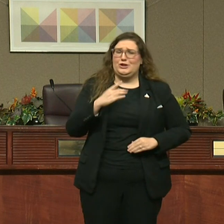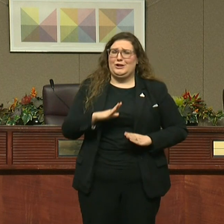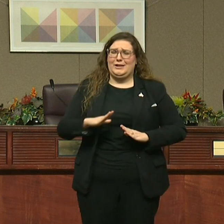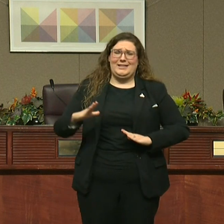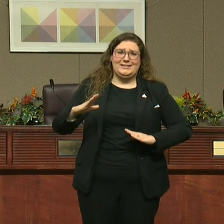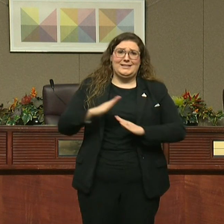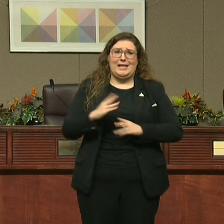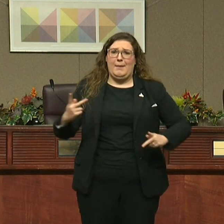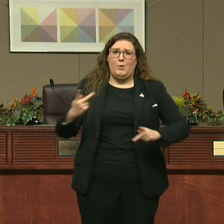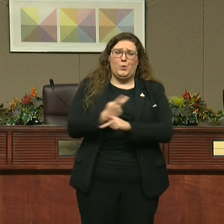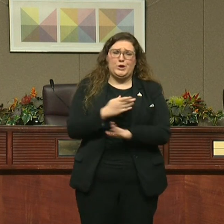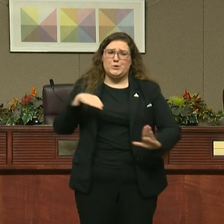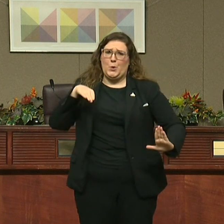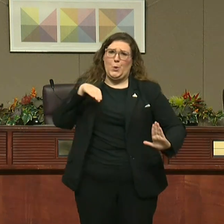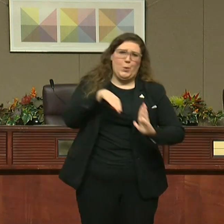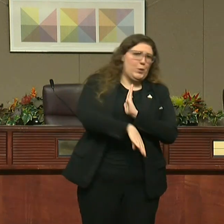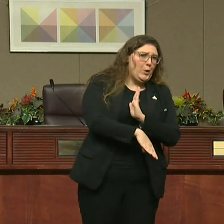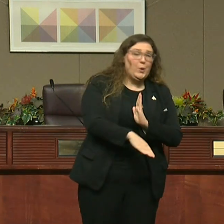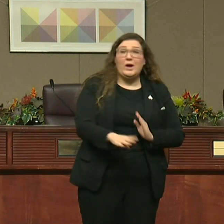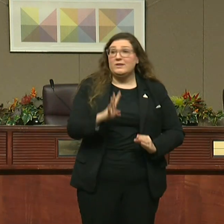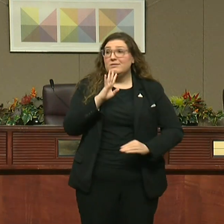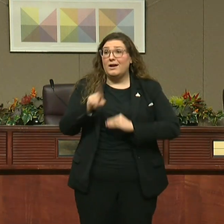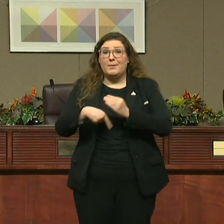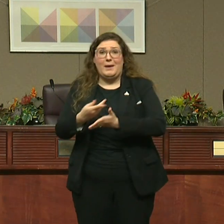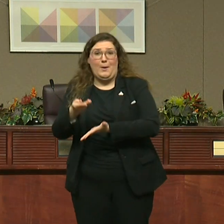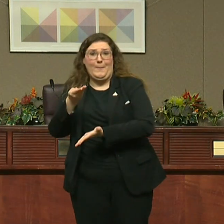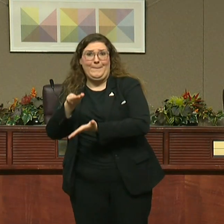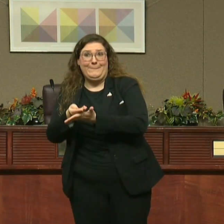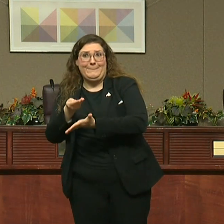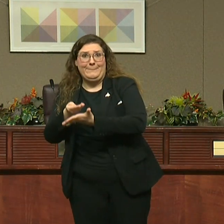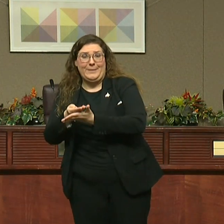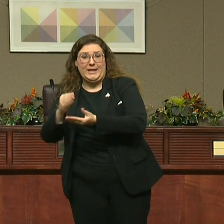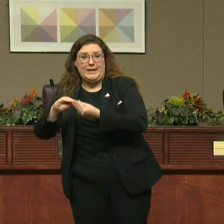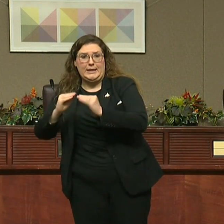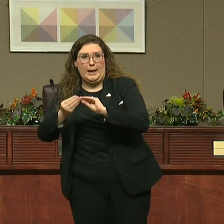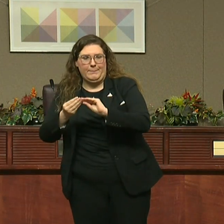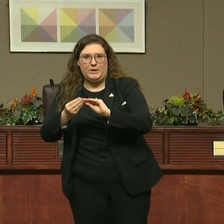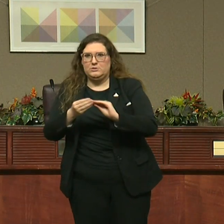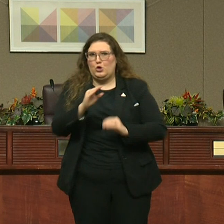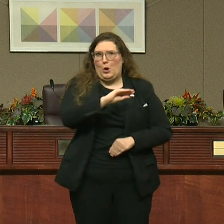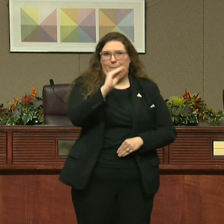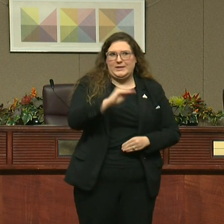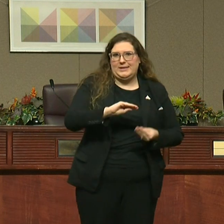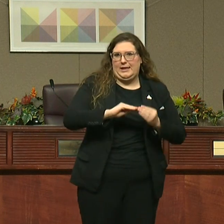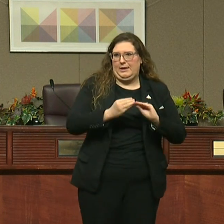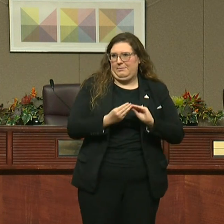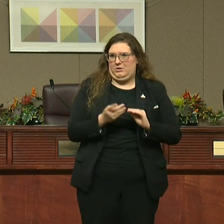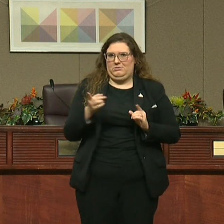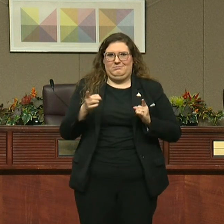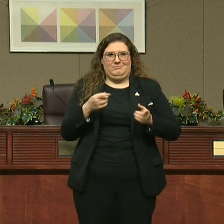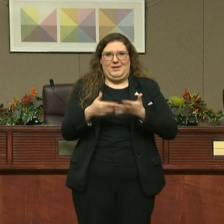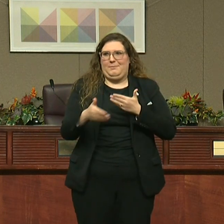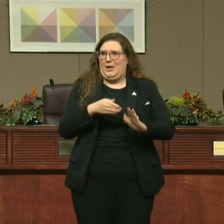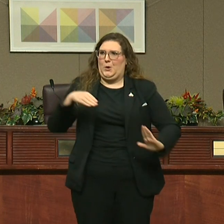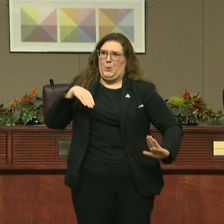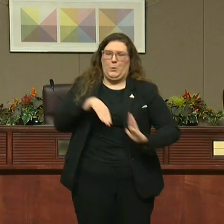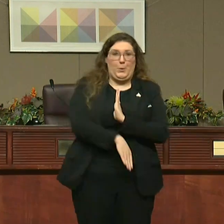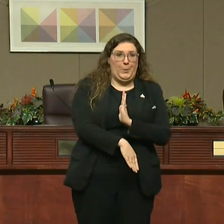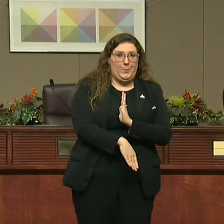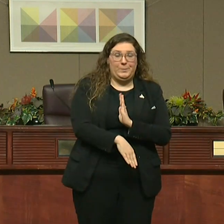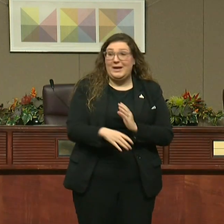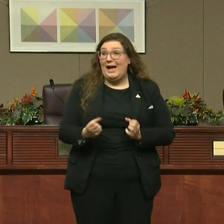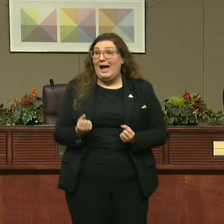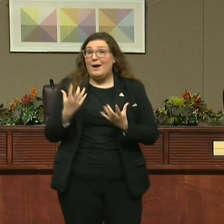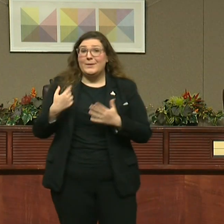dollar terms or percentage terms. And the amount we collected is comparable